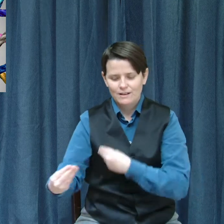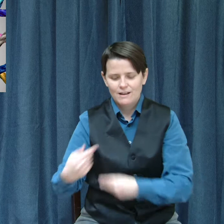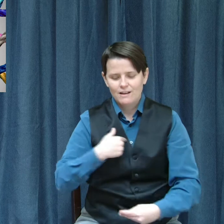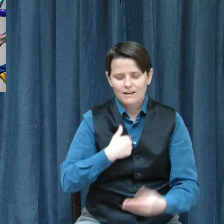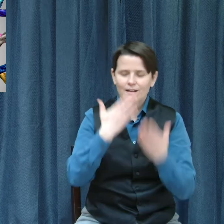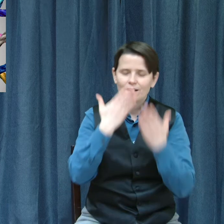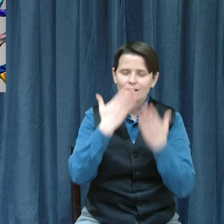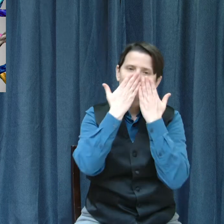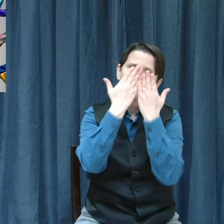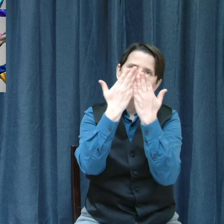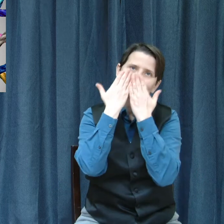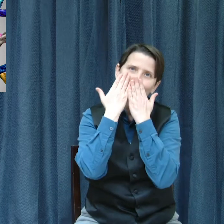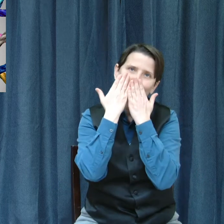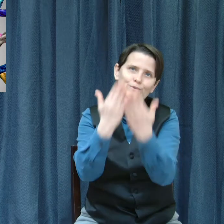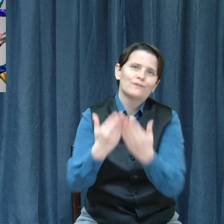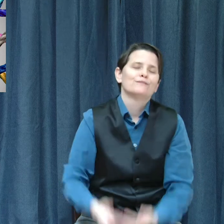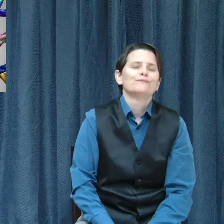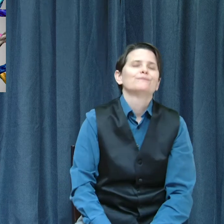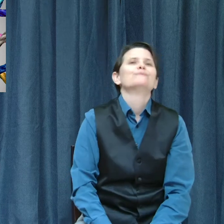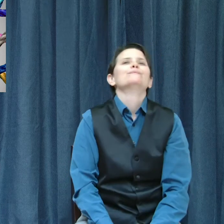and I am grateful.